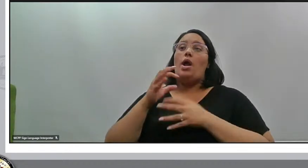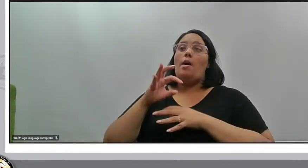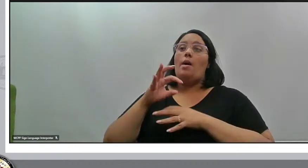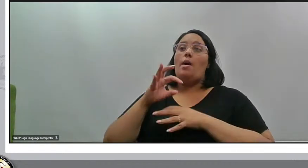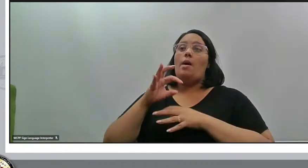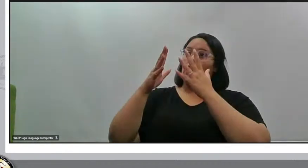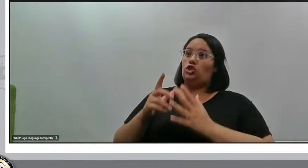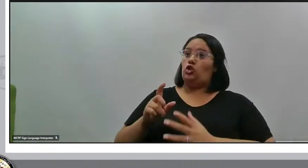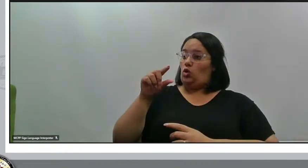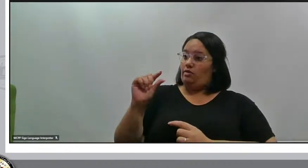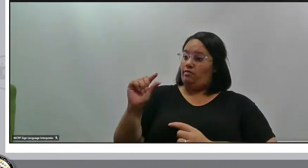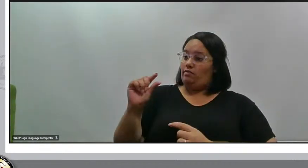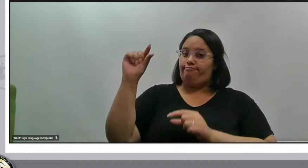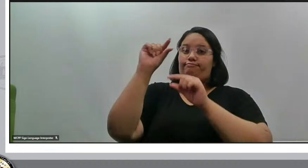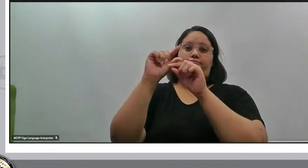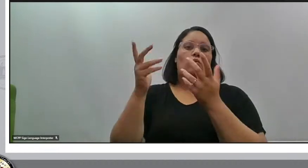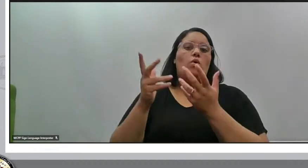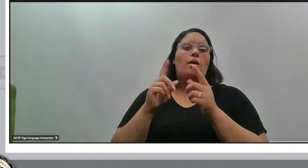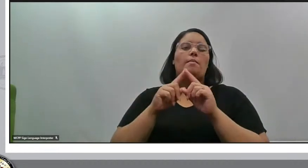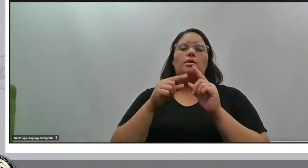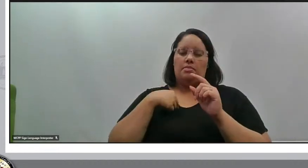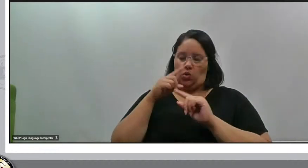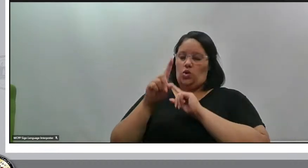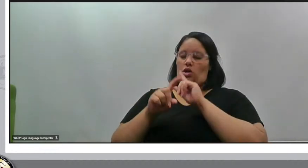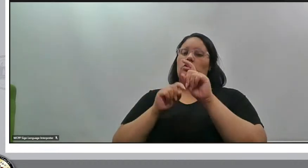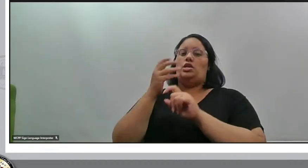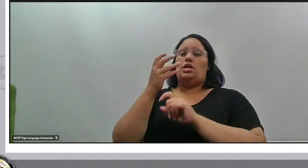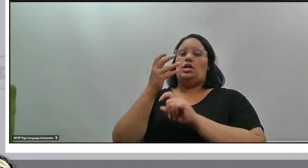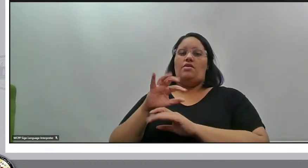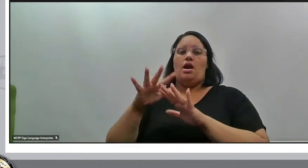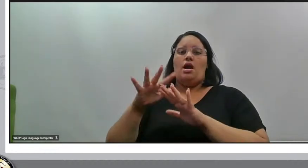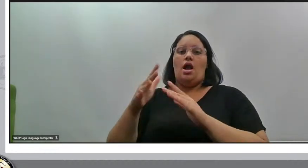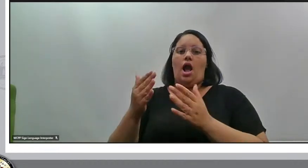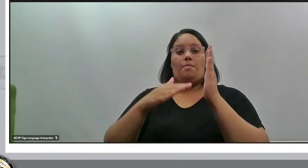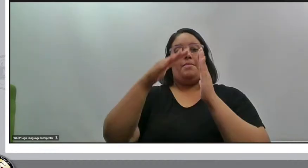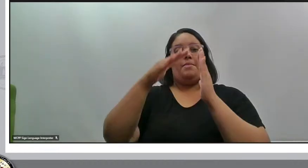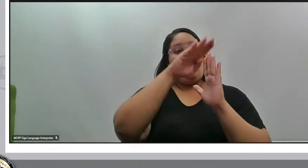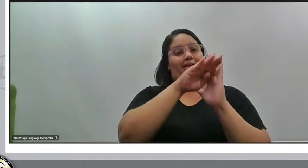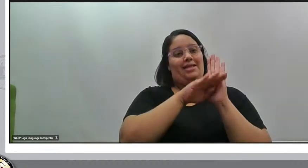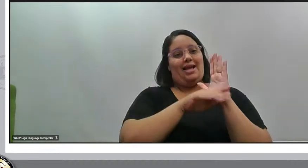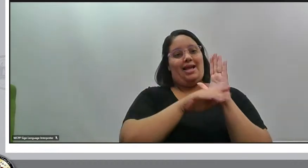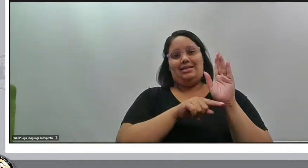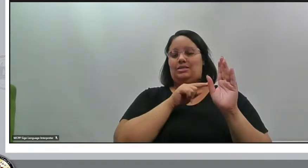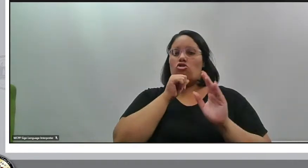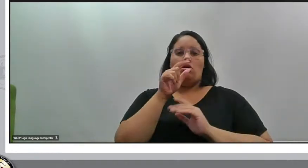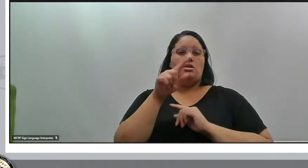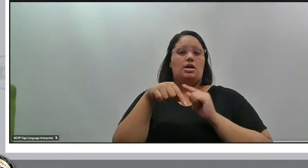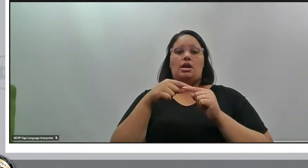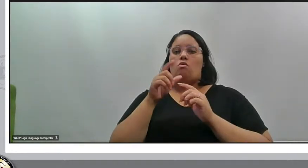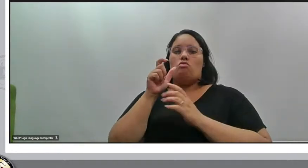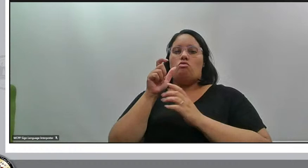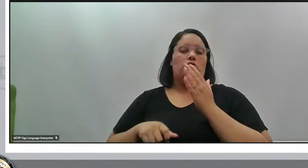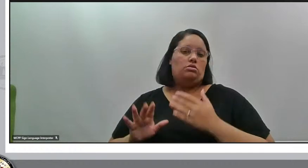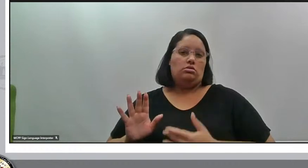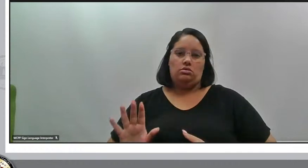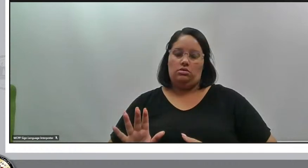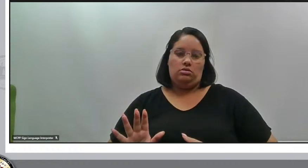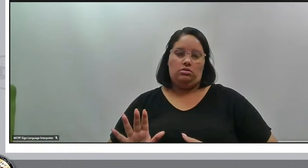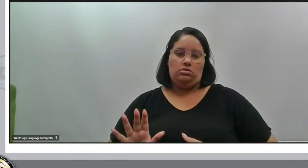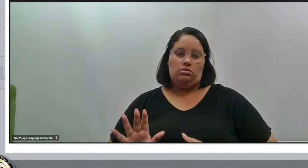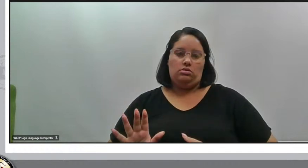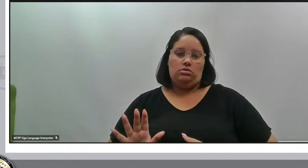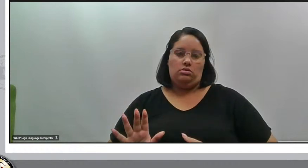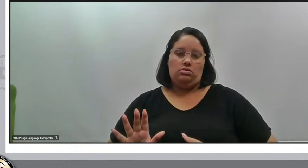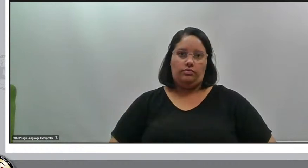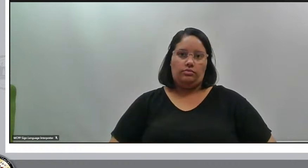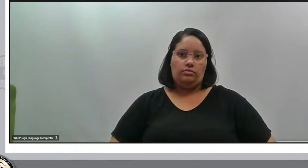given that extra increase, because I have questions around prioritization and not questions around cost.